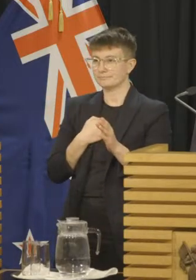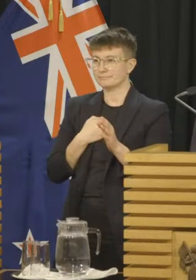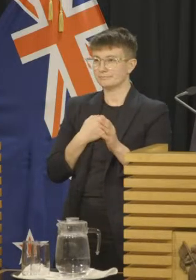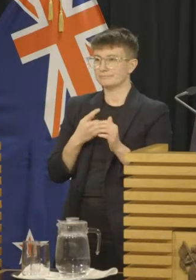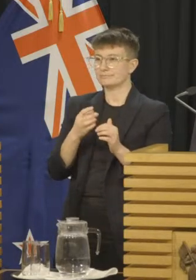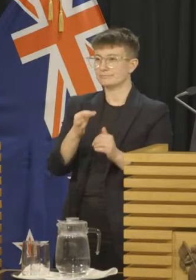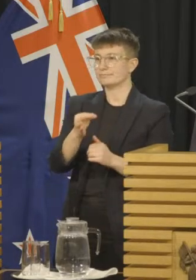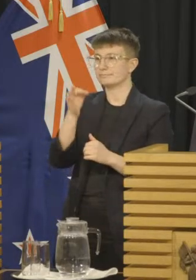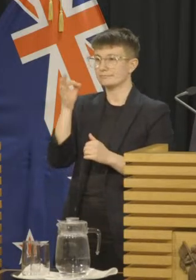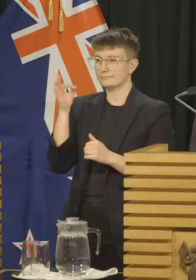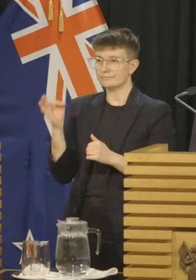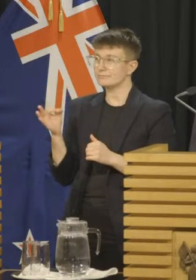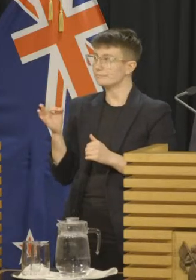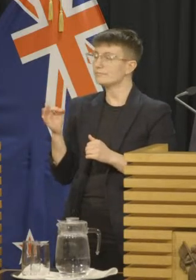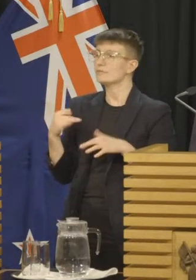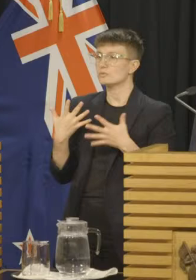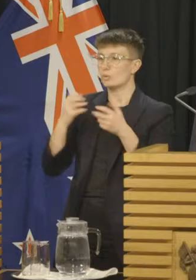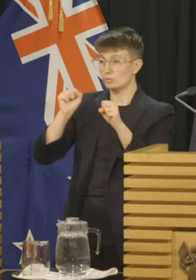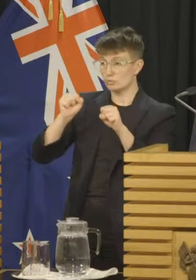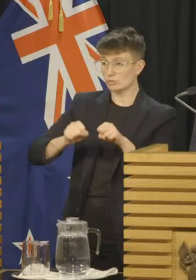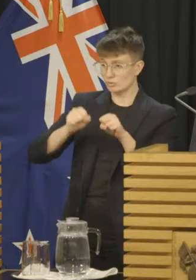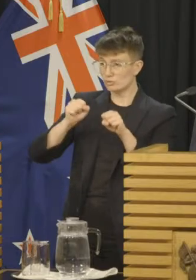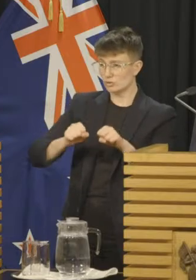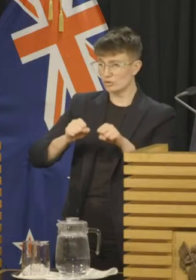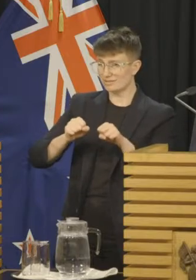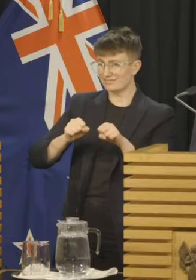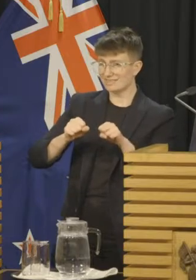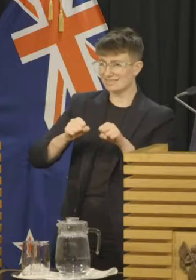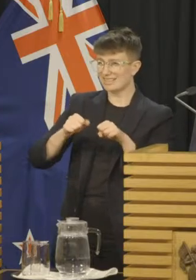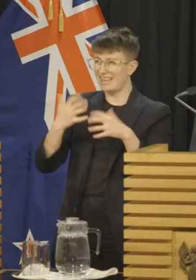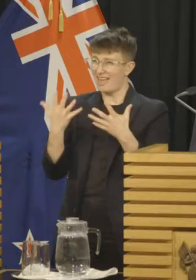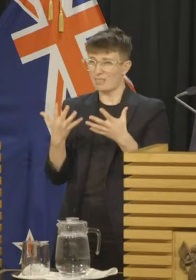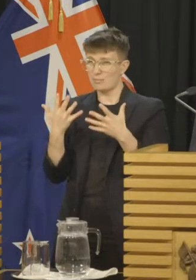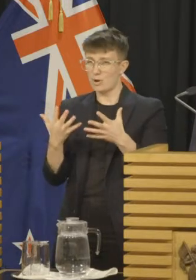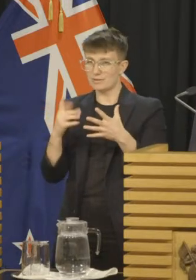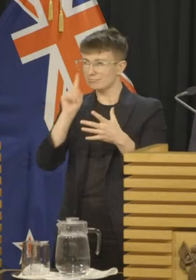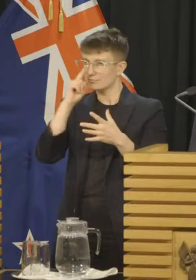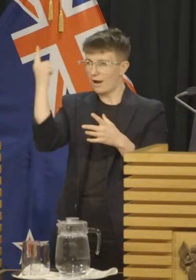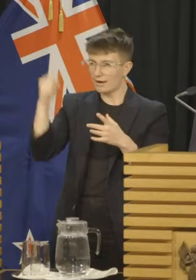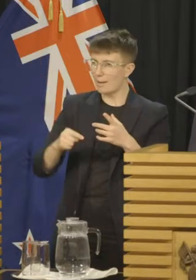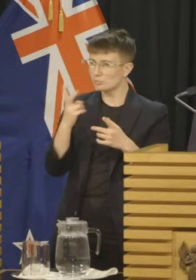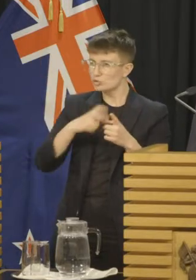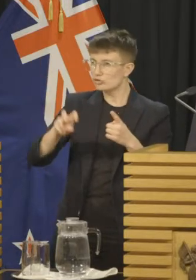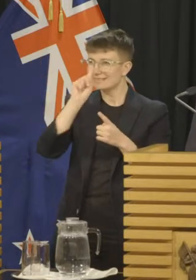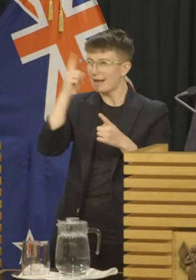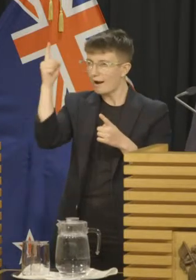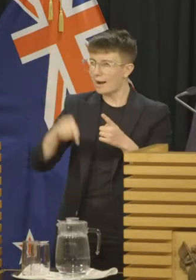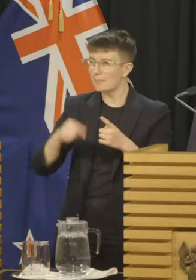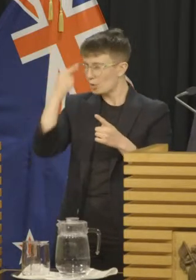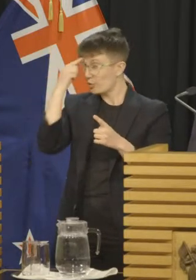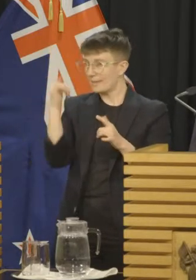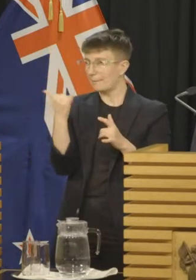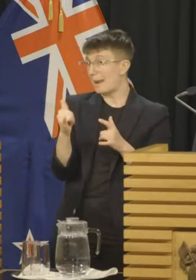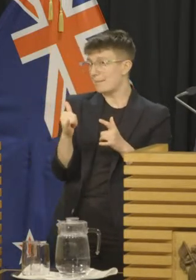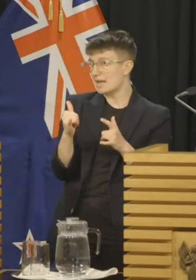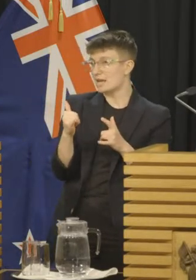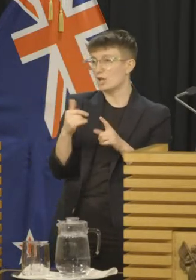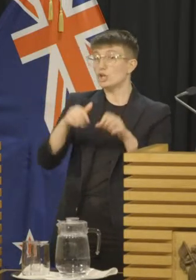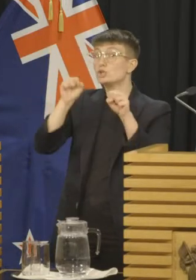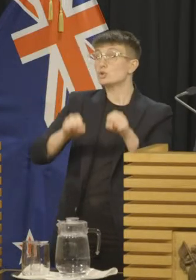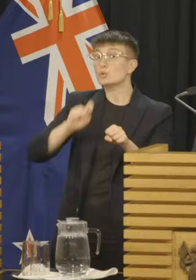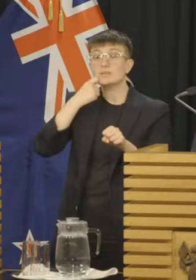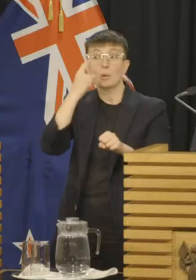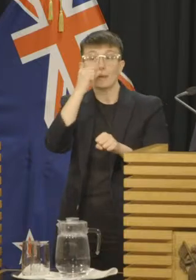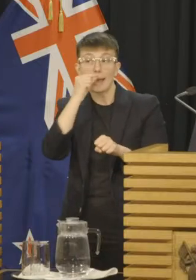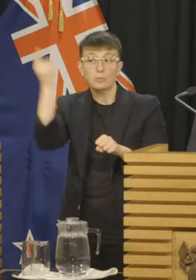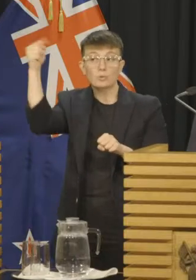for a system where students can come in that maybe tourist can't because they're staying for a long term. Look, again, those are the sorts of things that Megan Woods and I are both working